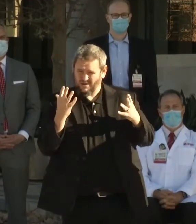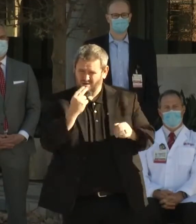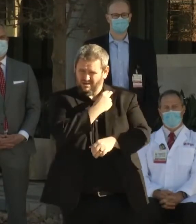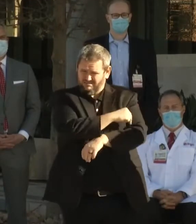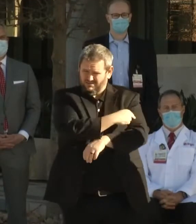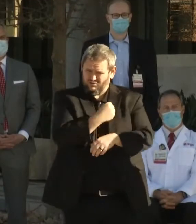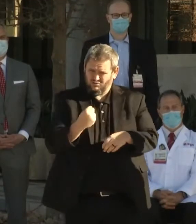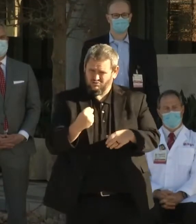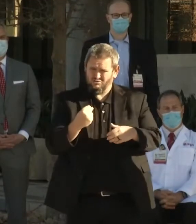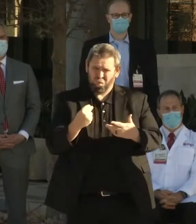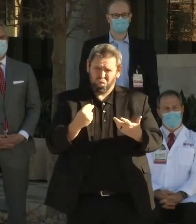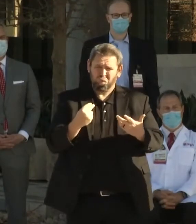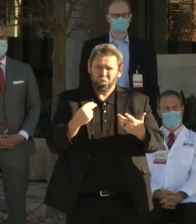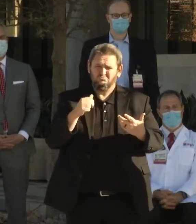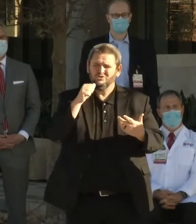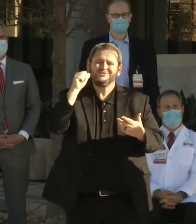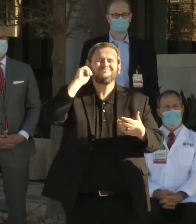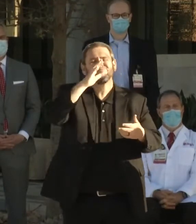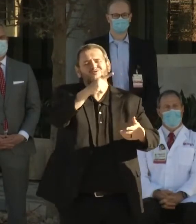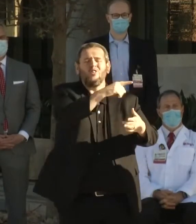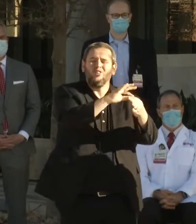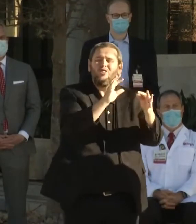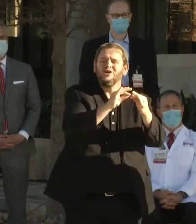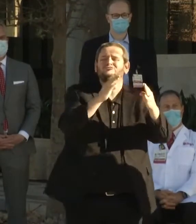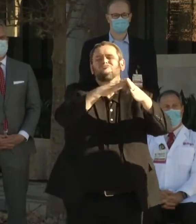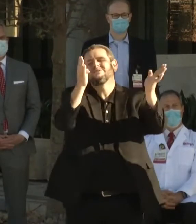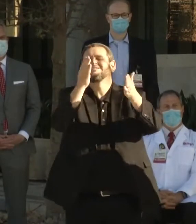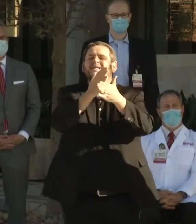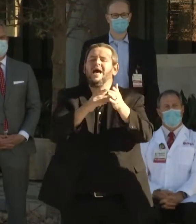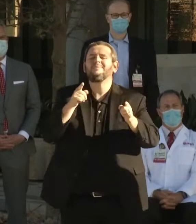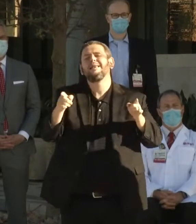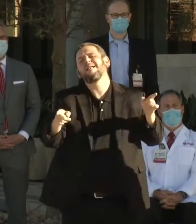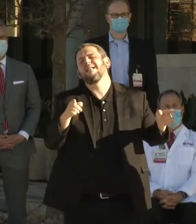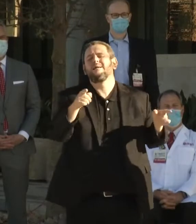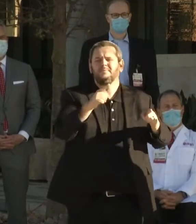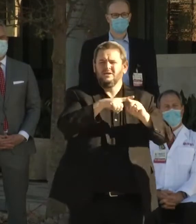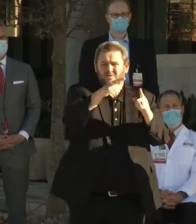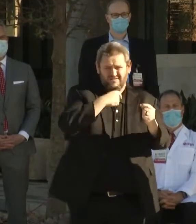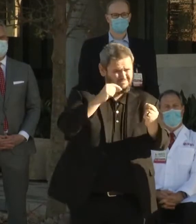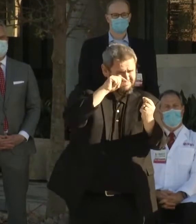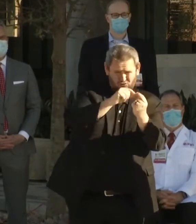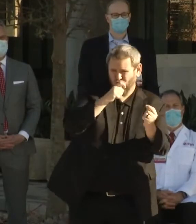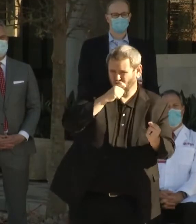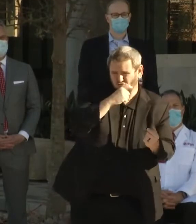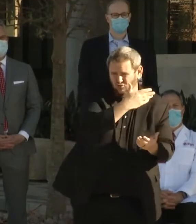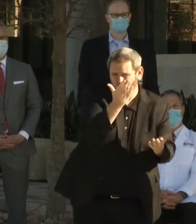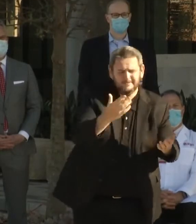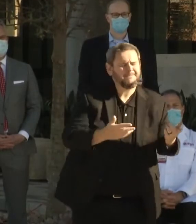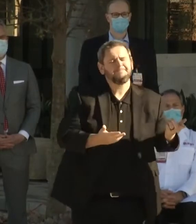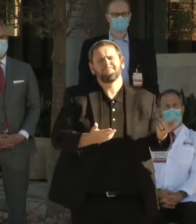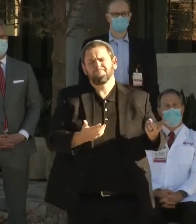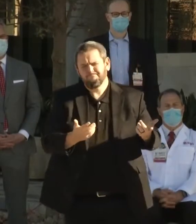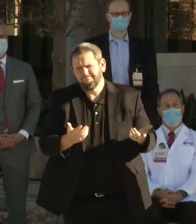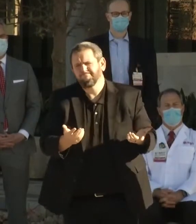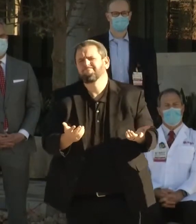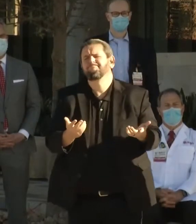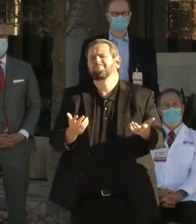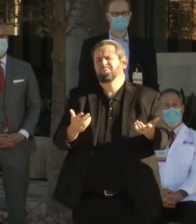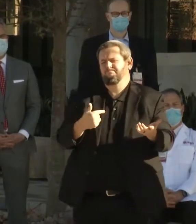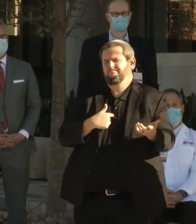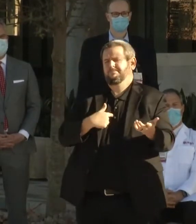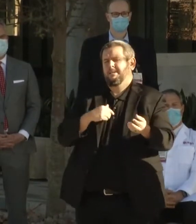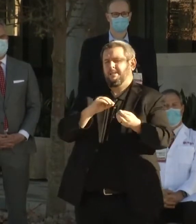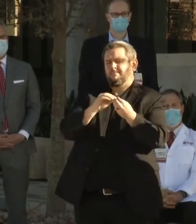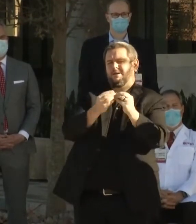spoke generally yesterday, but can you get more specific about where you're seeing that? Yeah, I don't know how many specifically are doing that. There